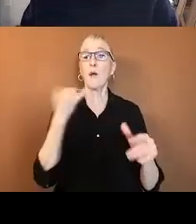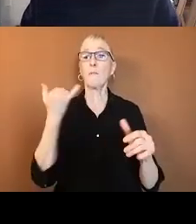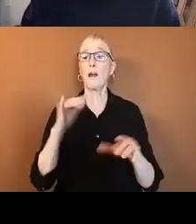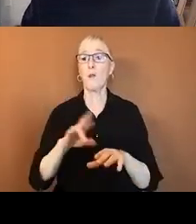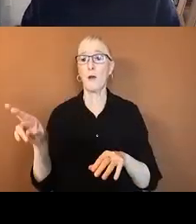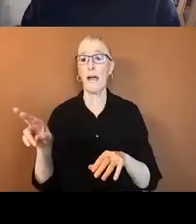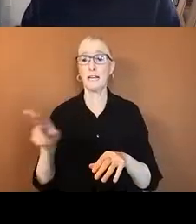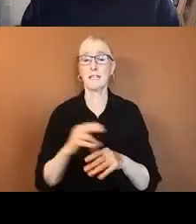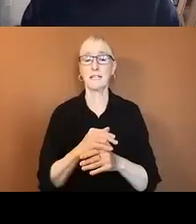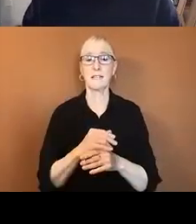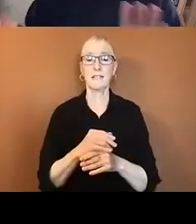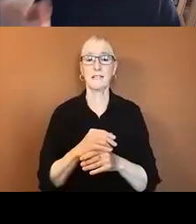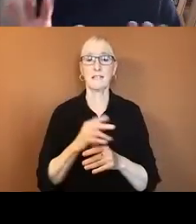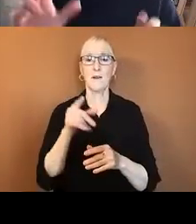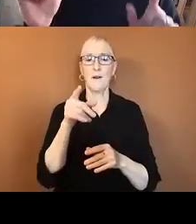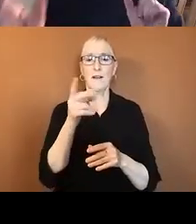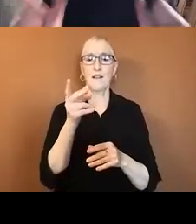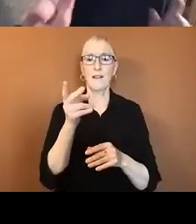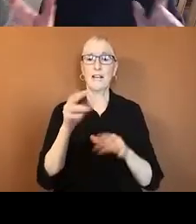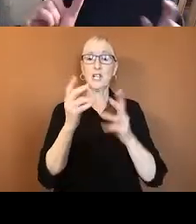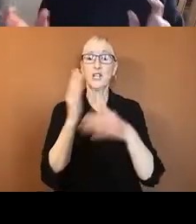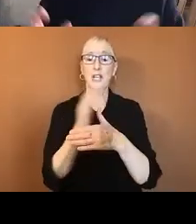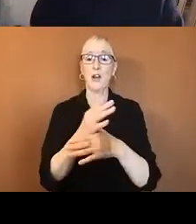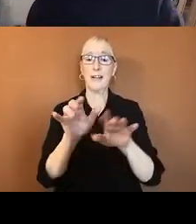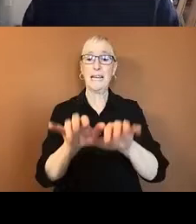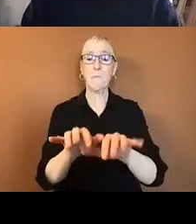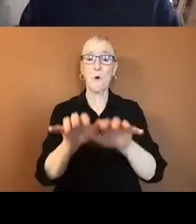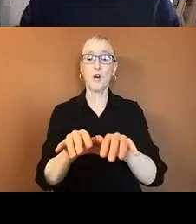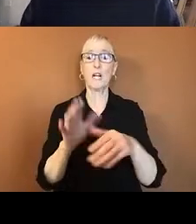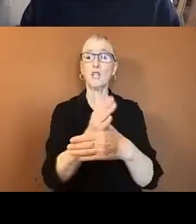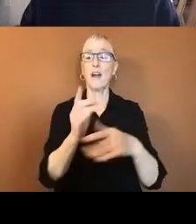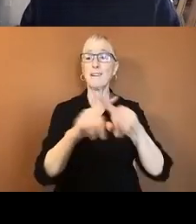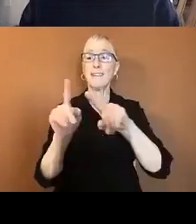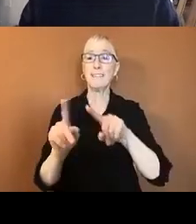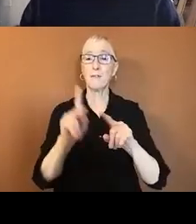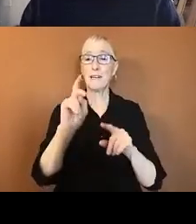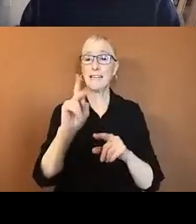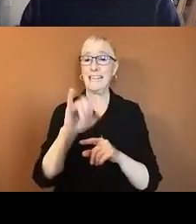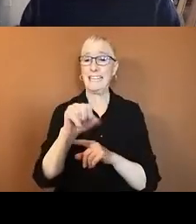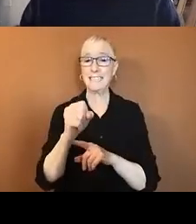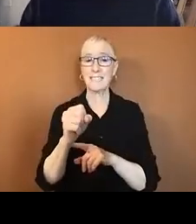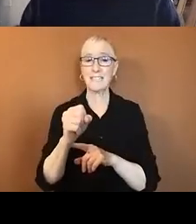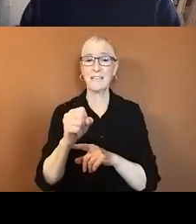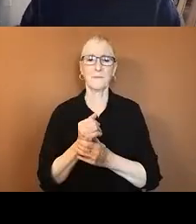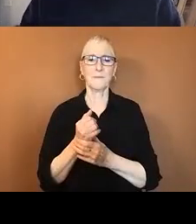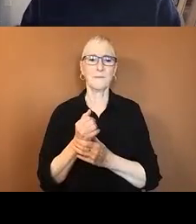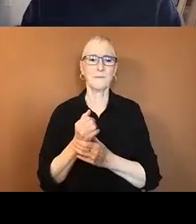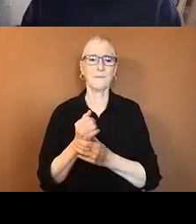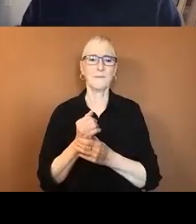right. And so they share this keyboard and they're sharing the different keys, and they're kind of doing it at their own